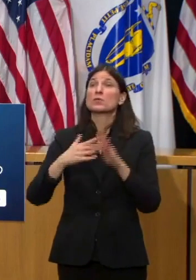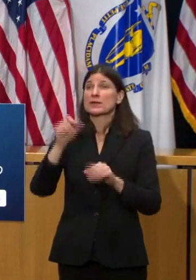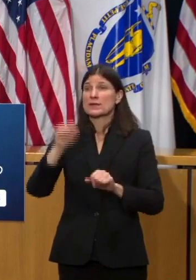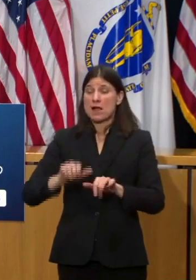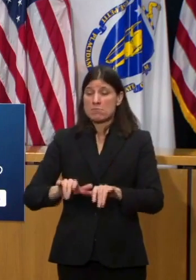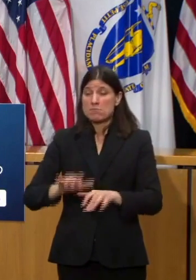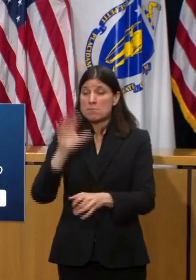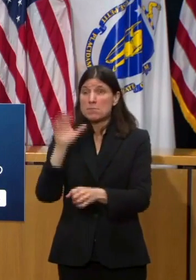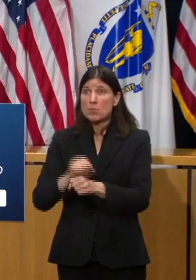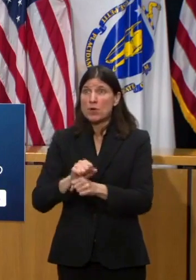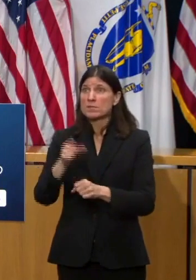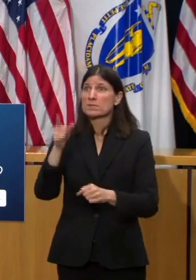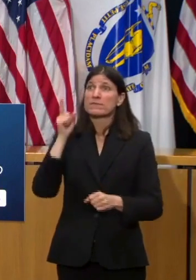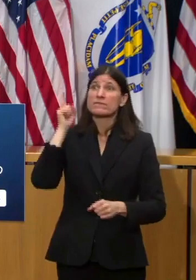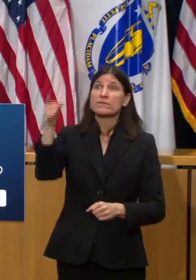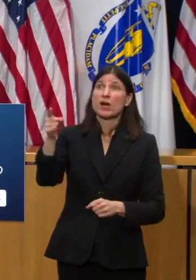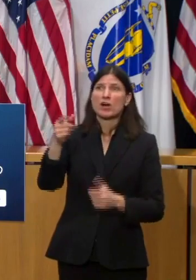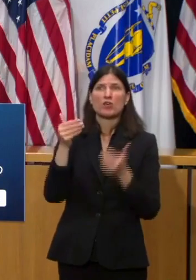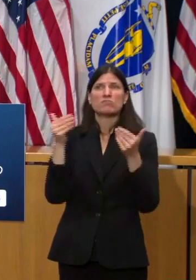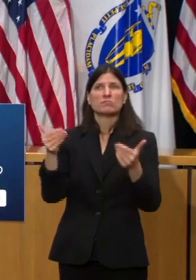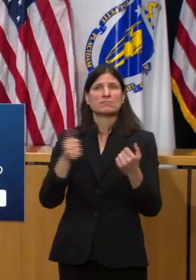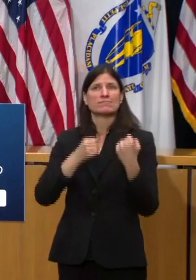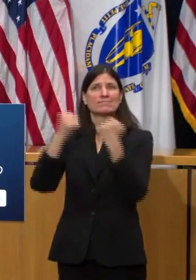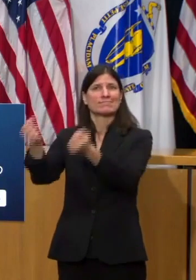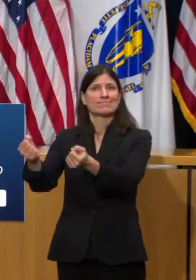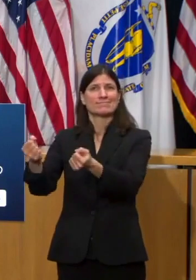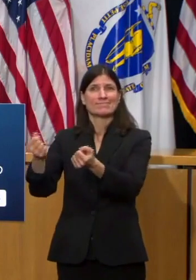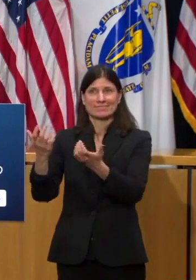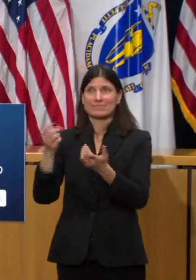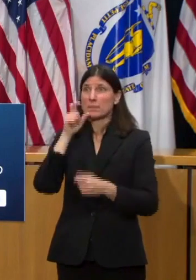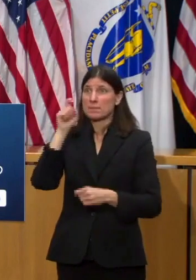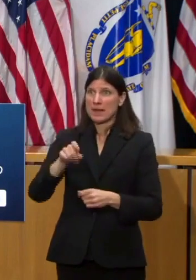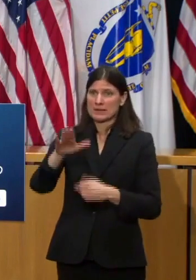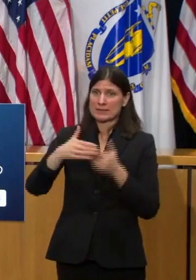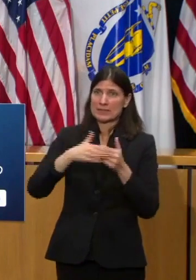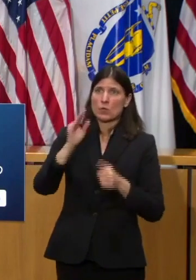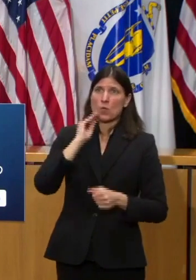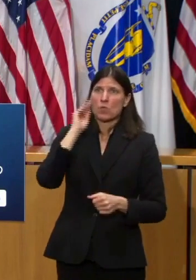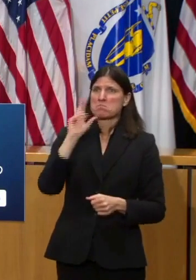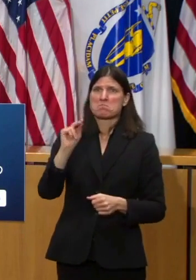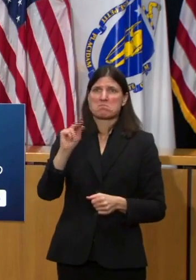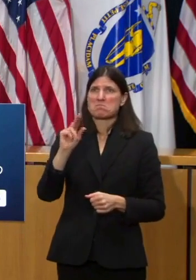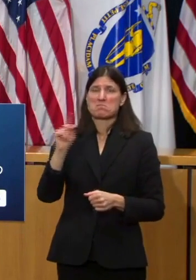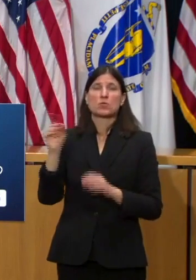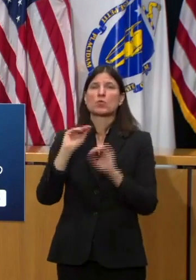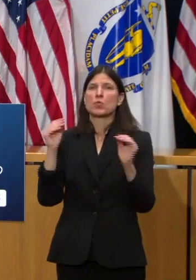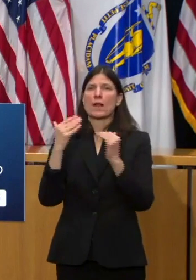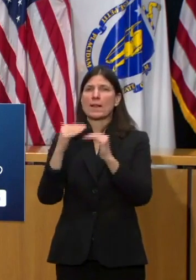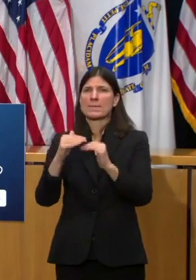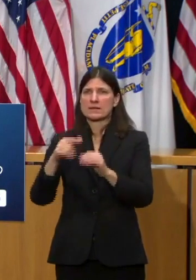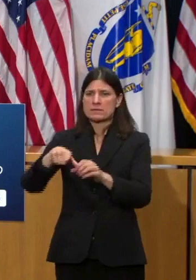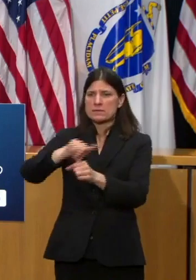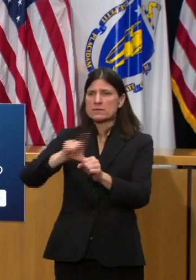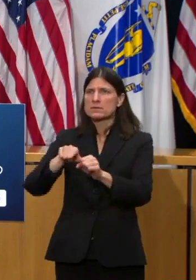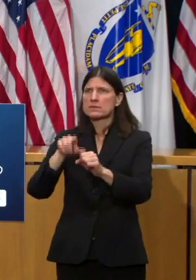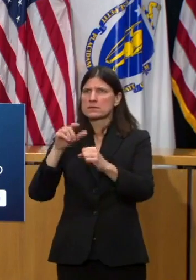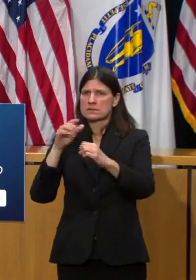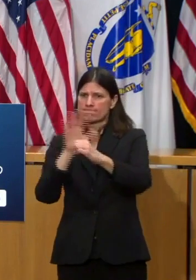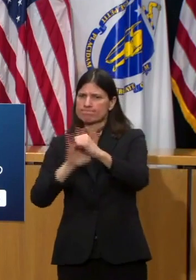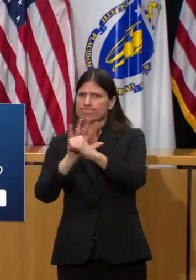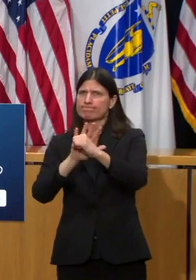they basically serve, you know, what I would describe as the area around them. Most of these places do,